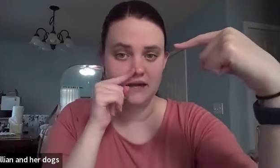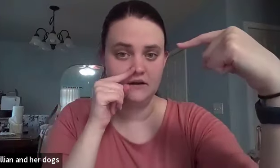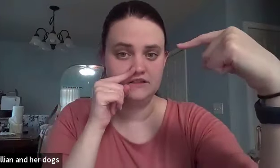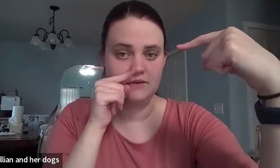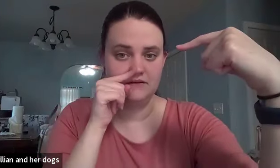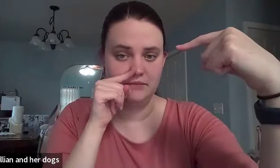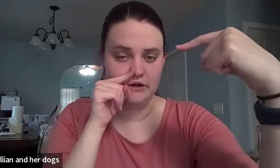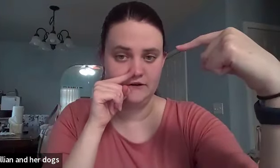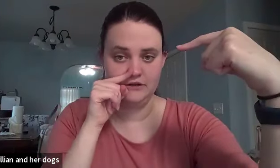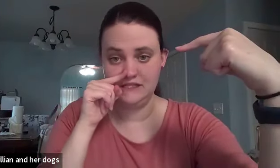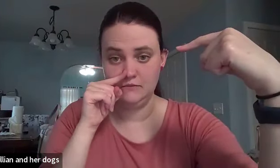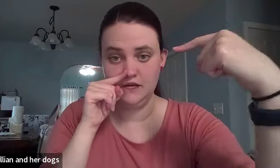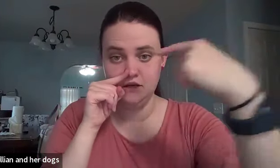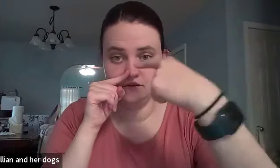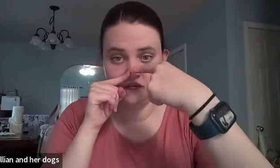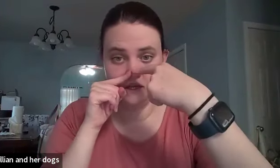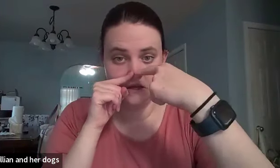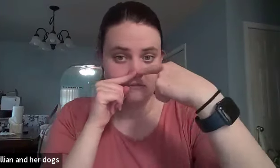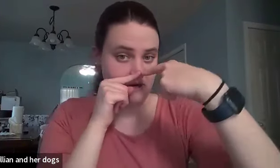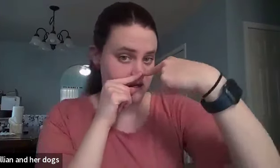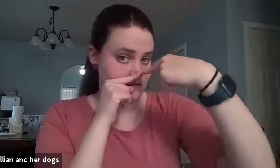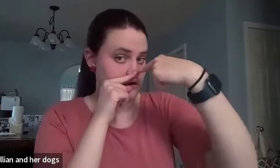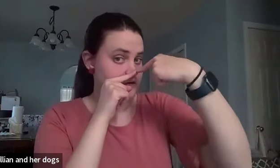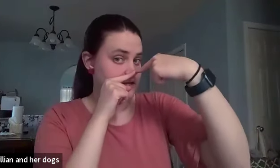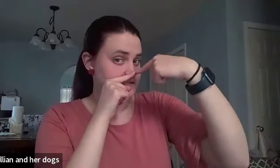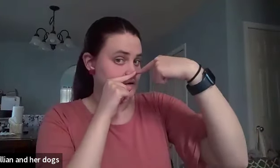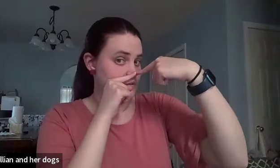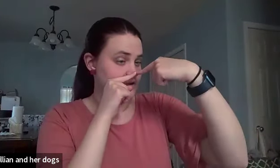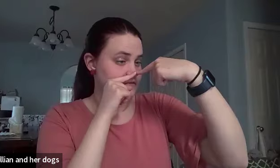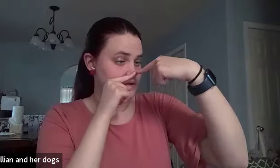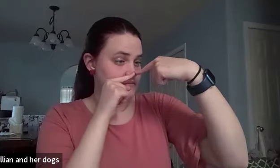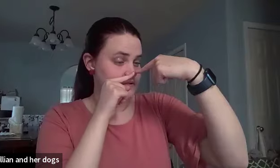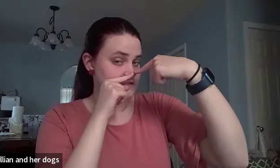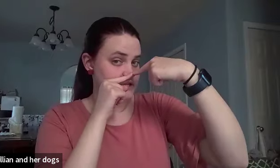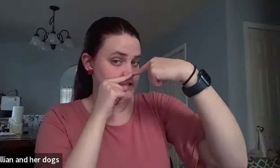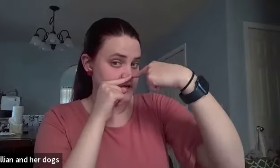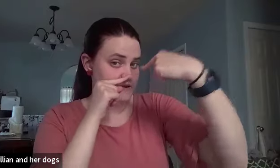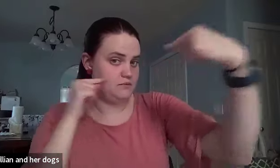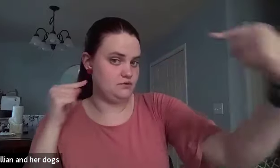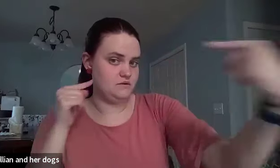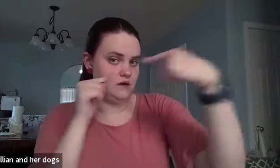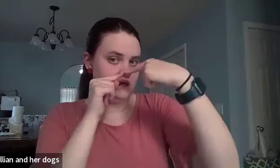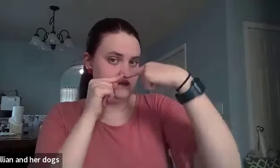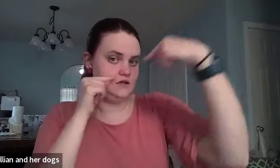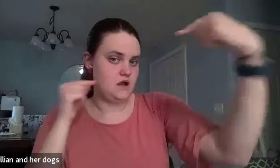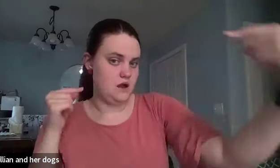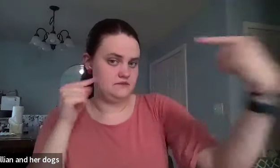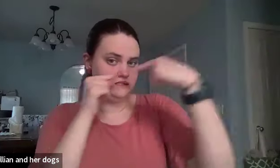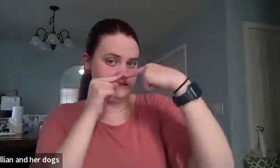my non-dominant pointer finger is near my nose. My dominant is away from it, but still touching, and then pulls away.